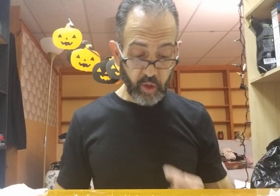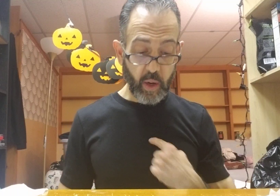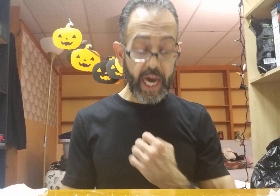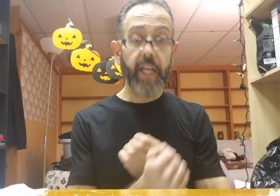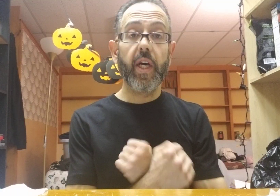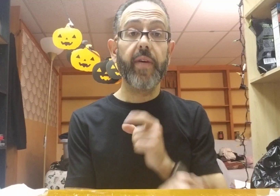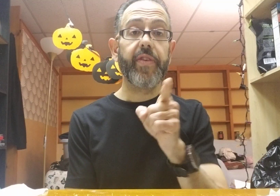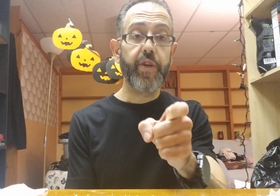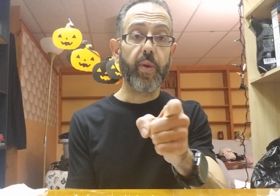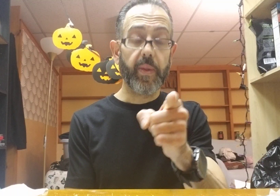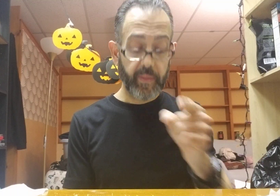I love you.